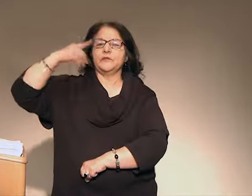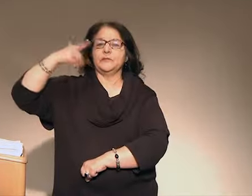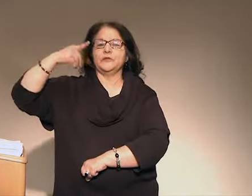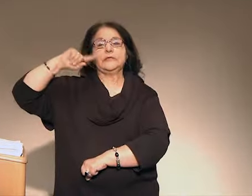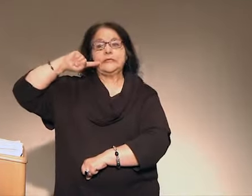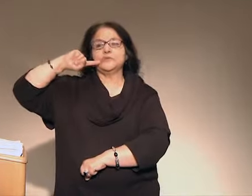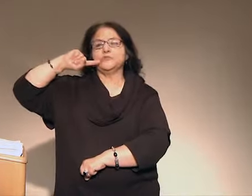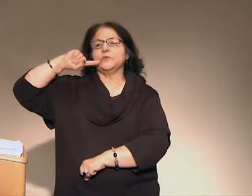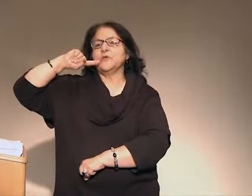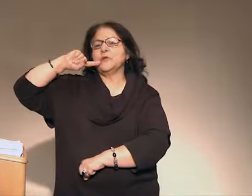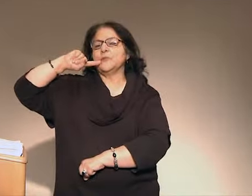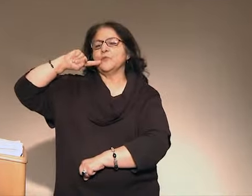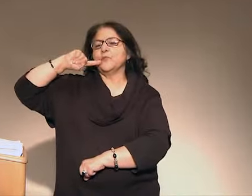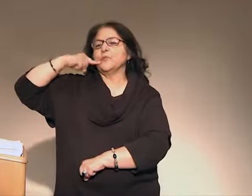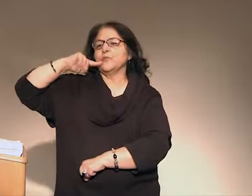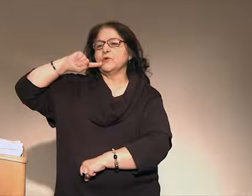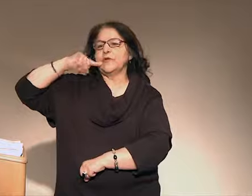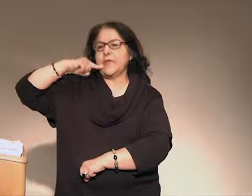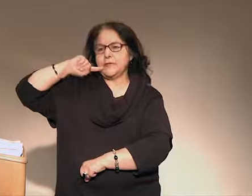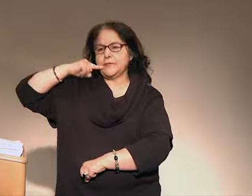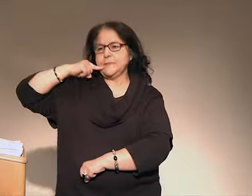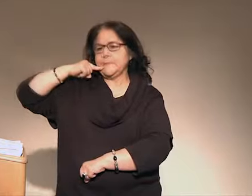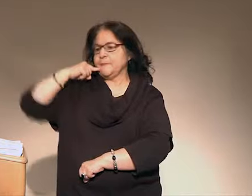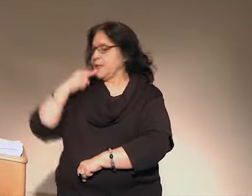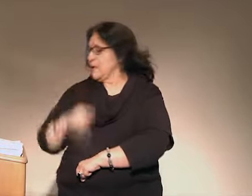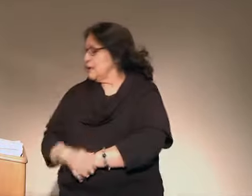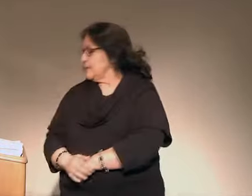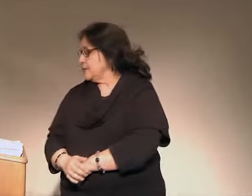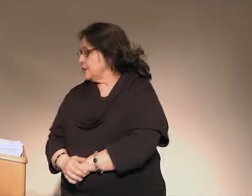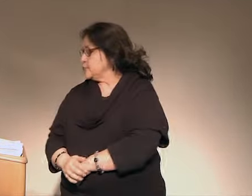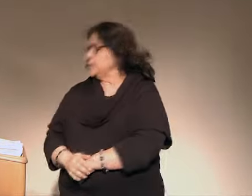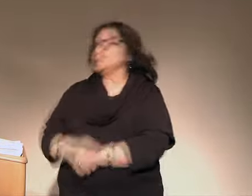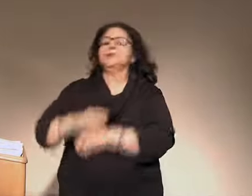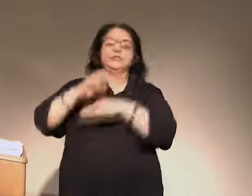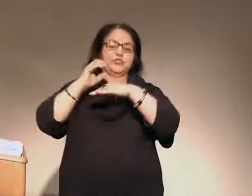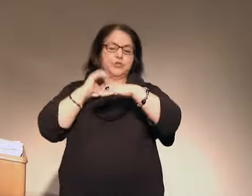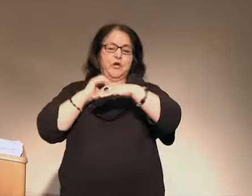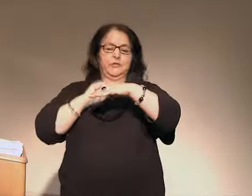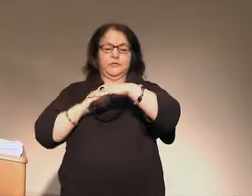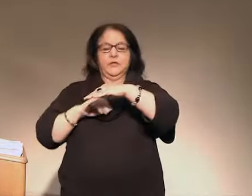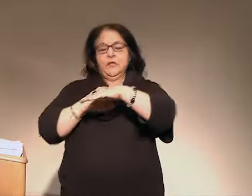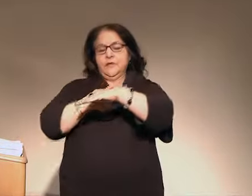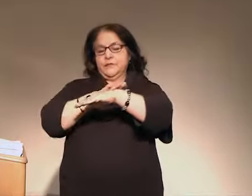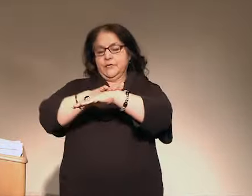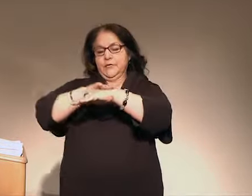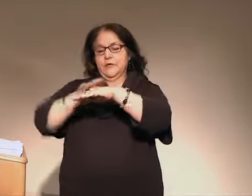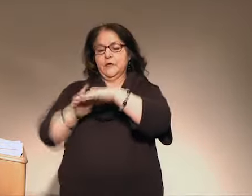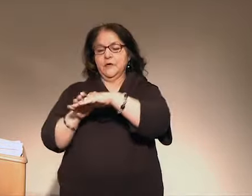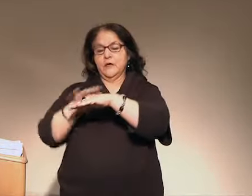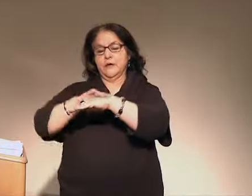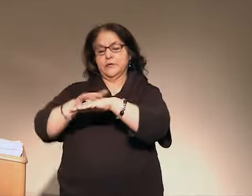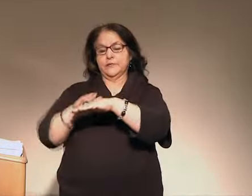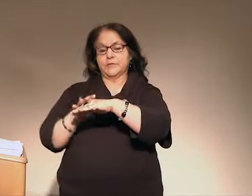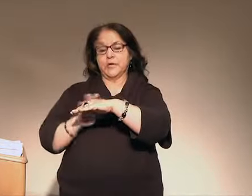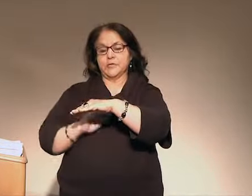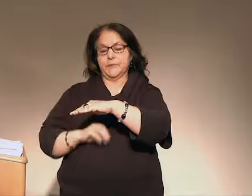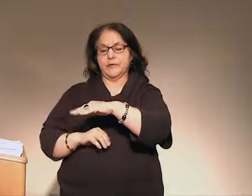be a hint to help you remember the word candy. The next one is chocolate. The non-dominant